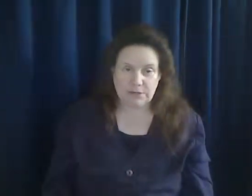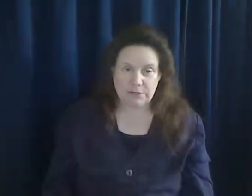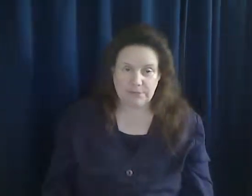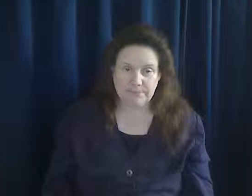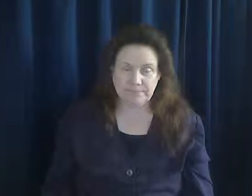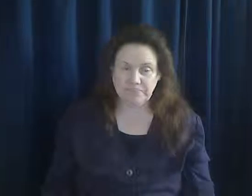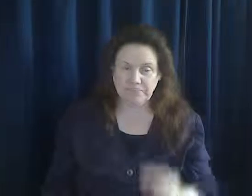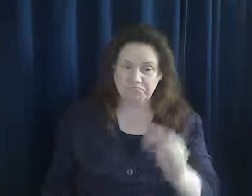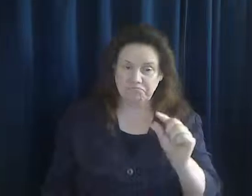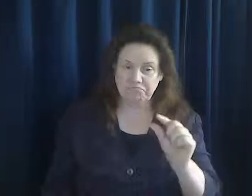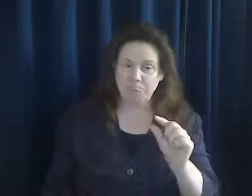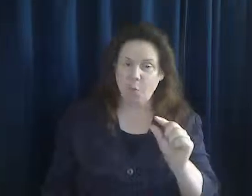answering.